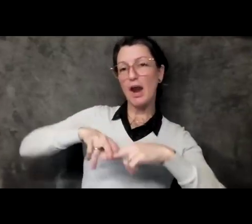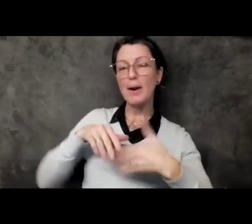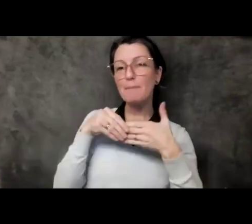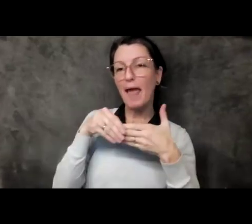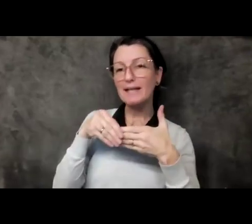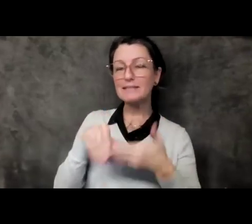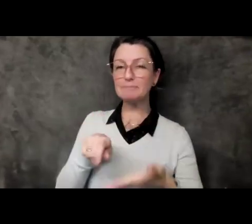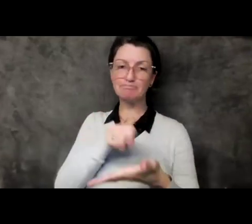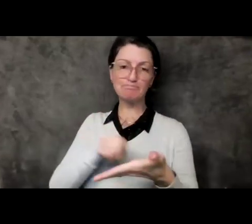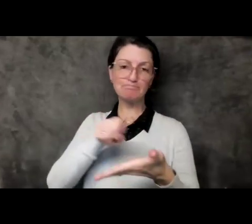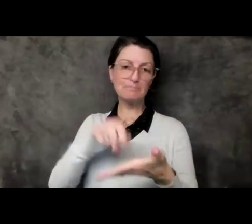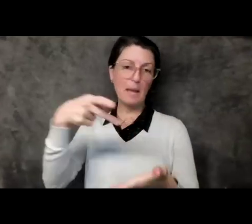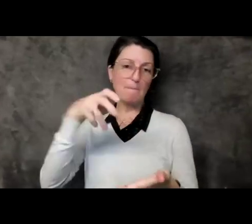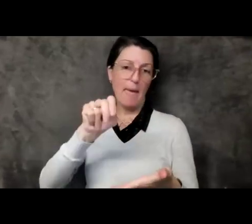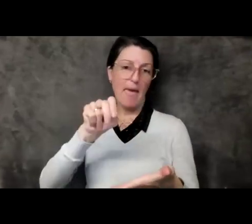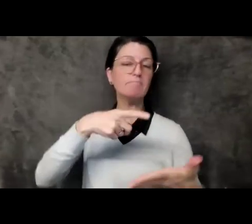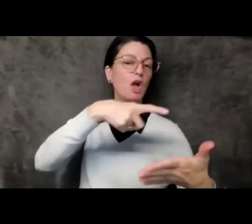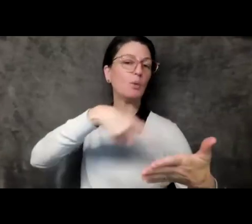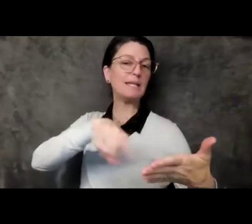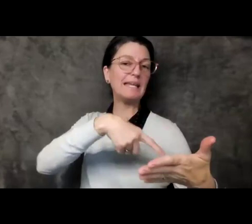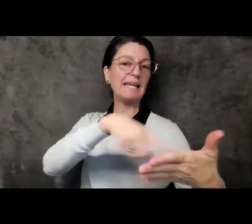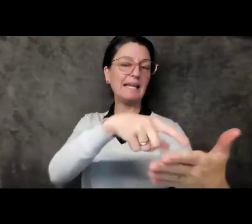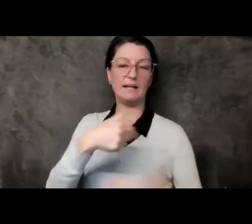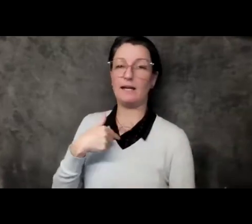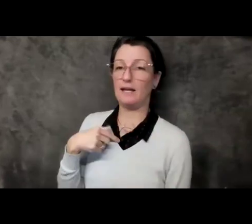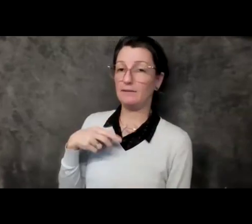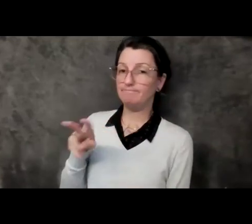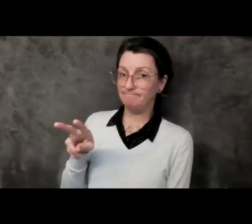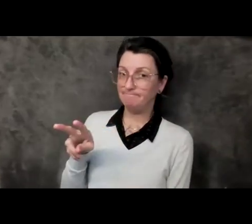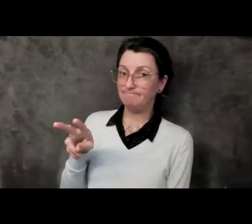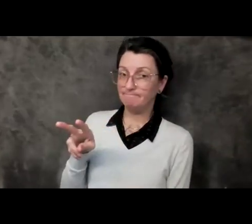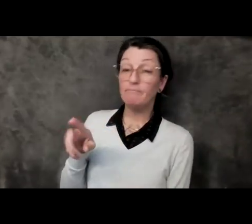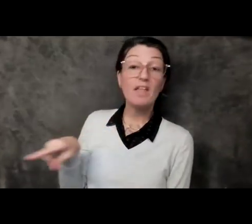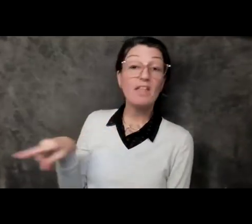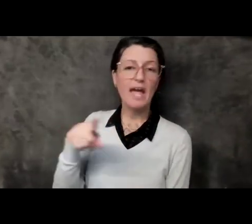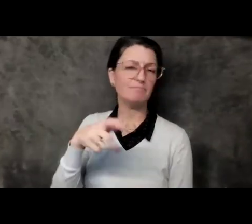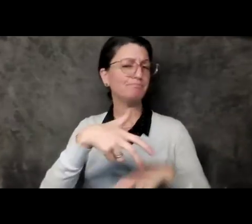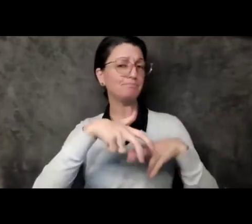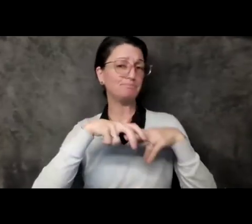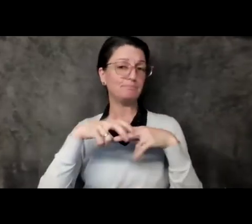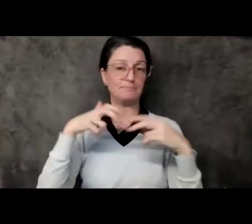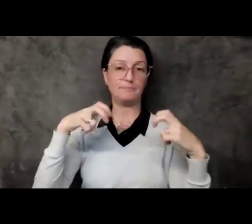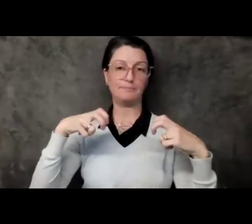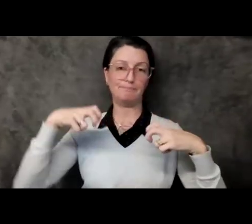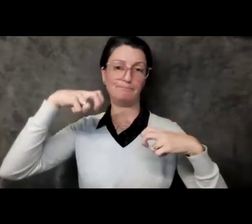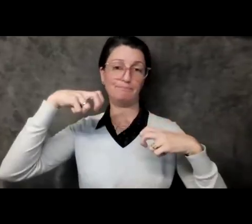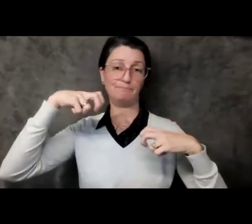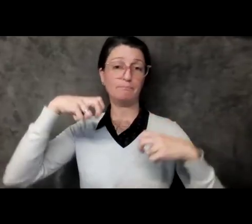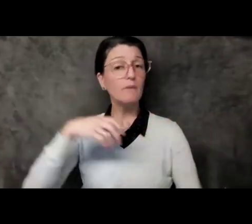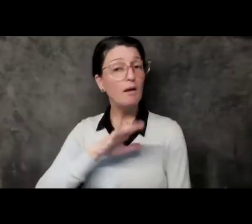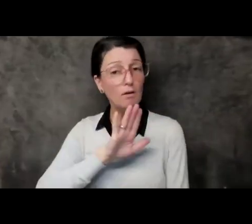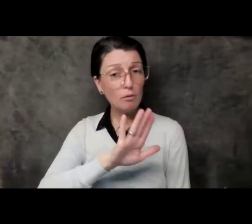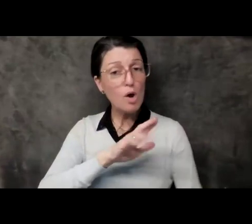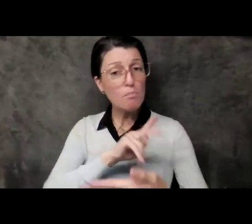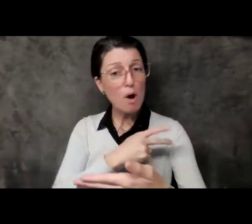and everything. So they started their critique. And they said, the poem has potential. It's a really